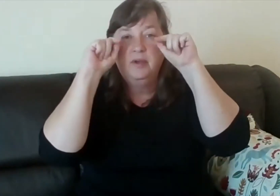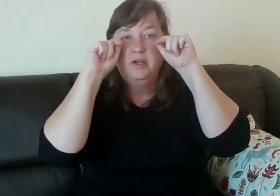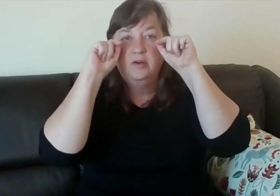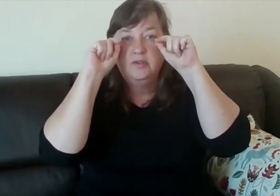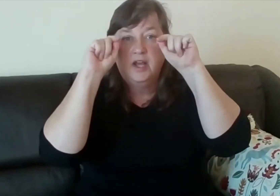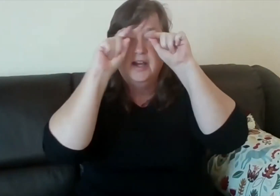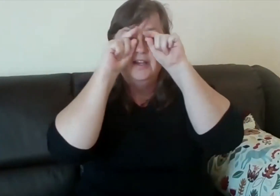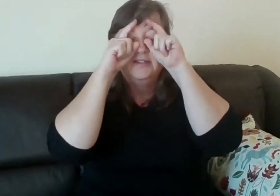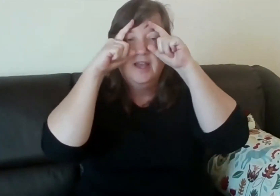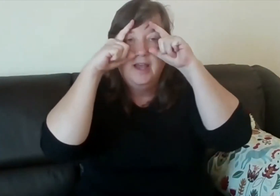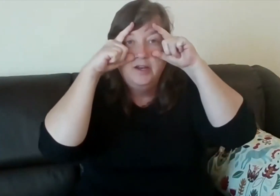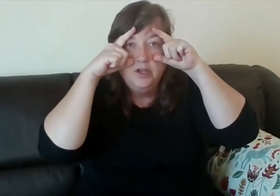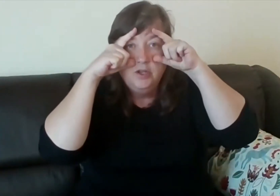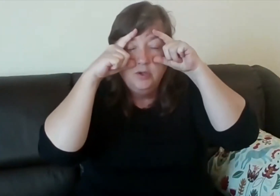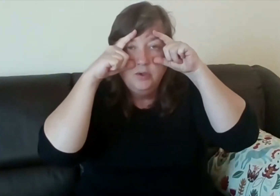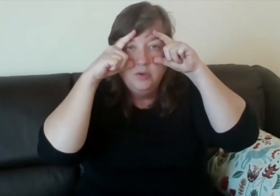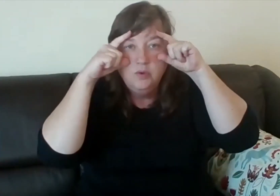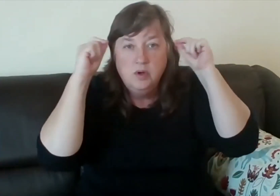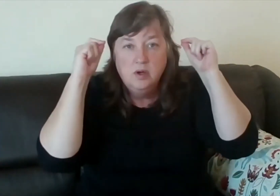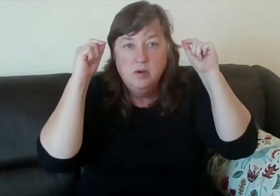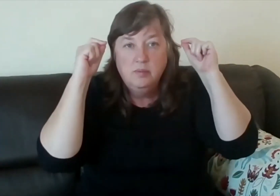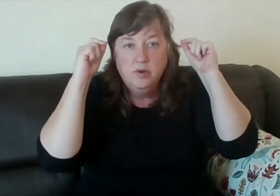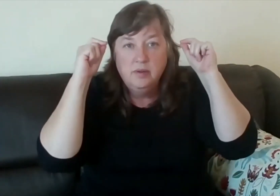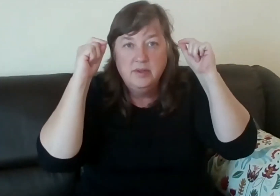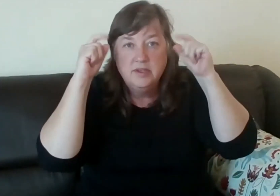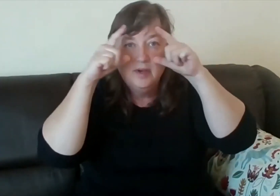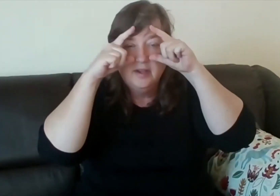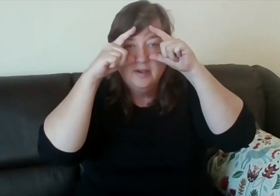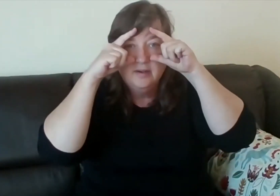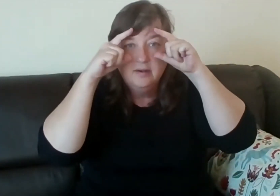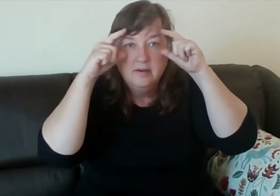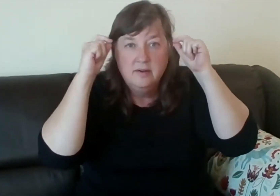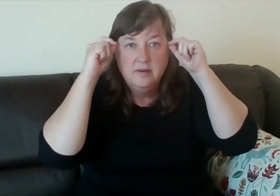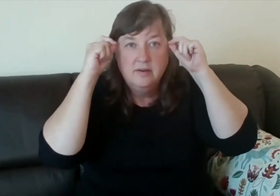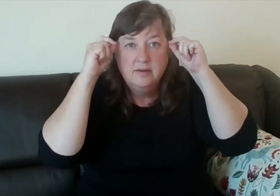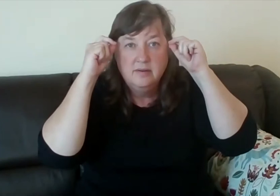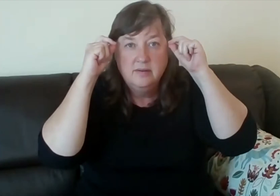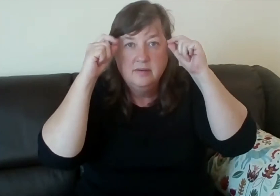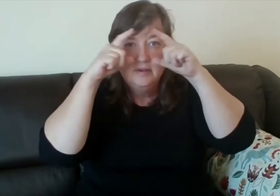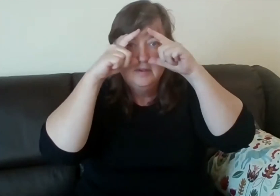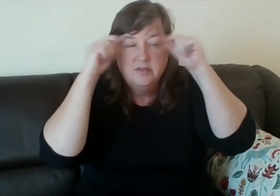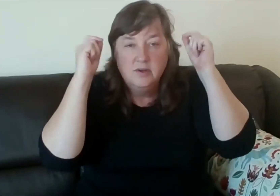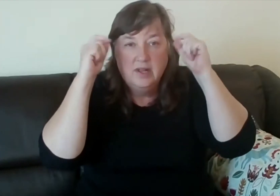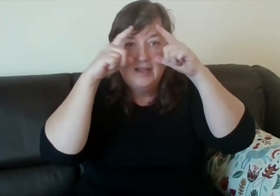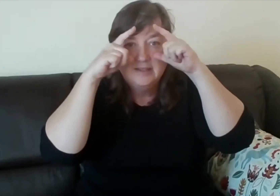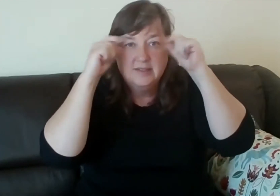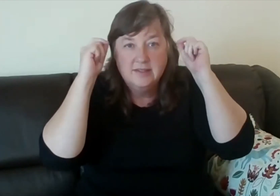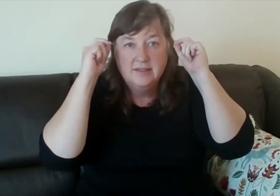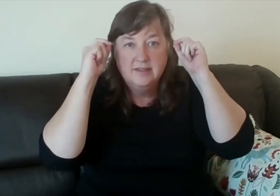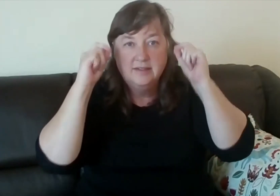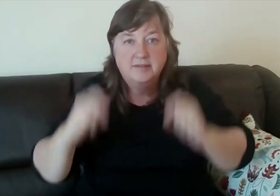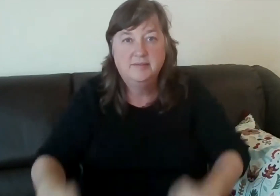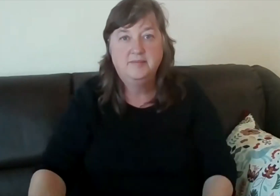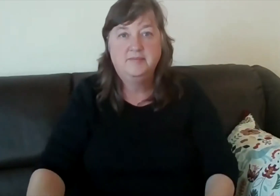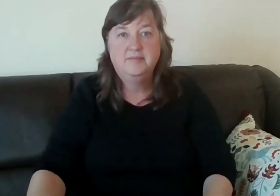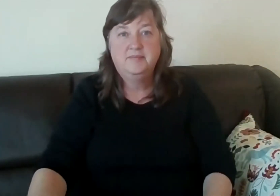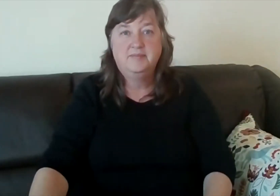close eyes and you pull them this way. So glasses.